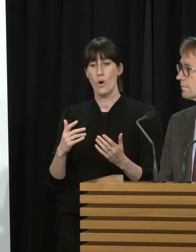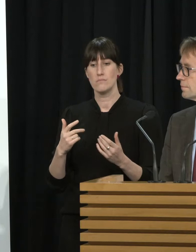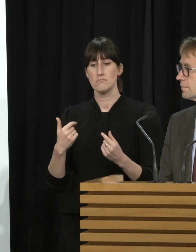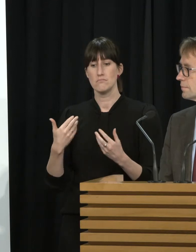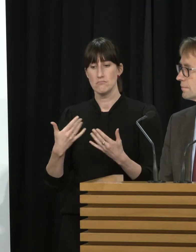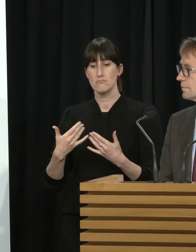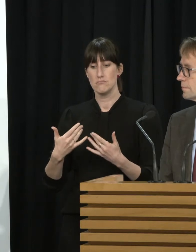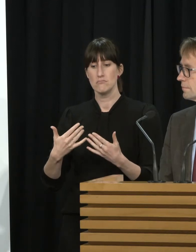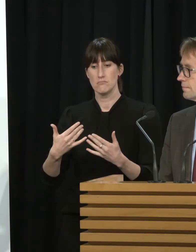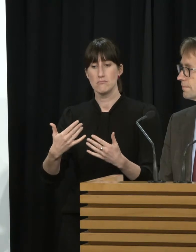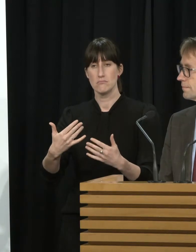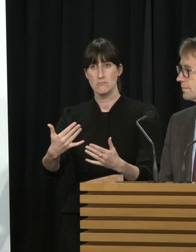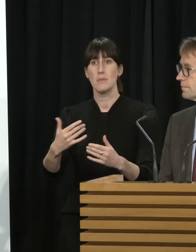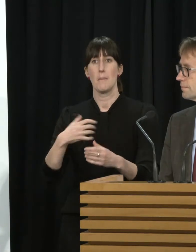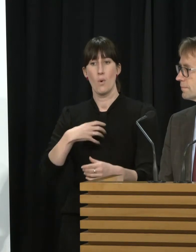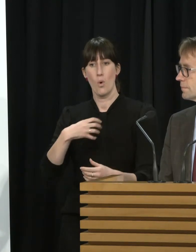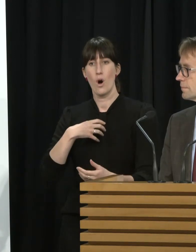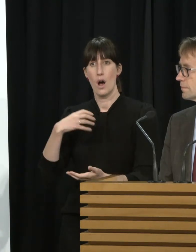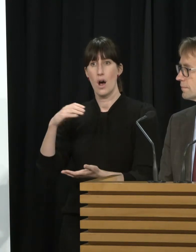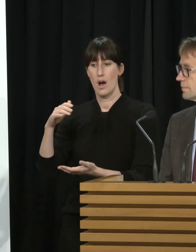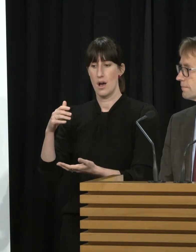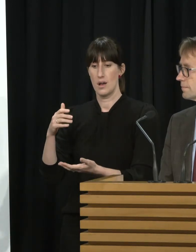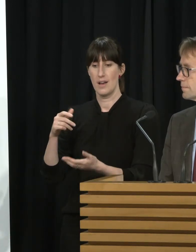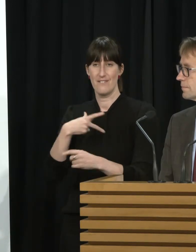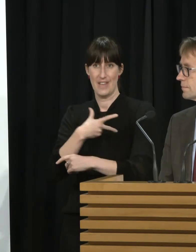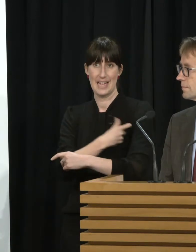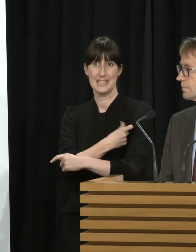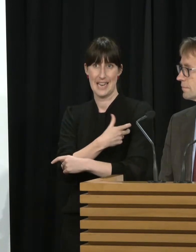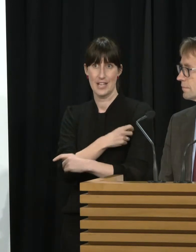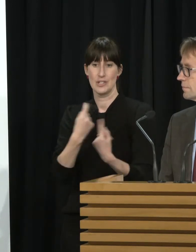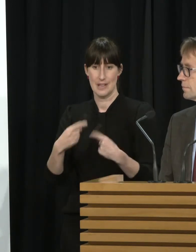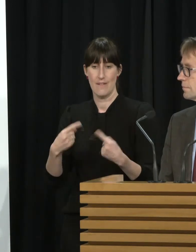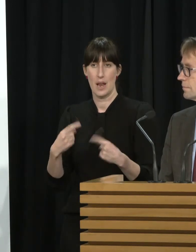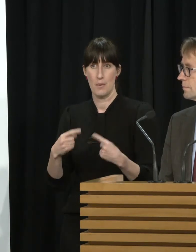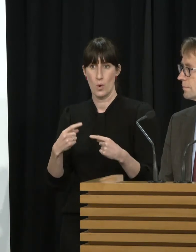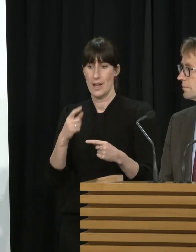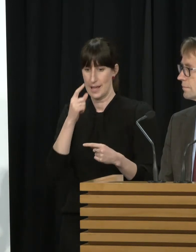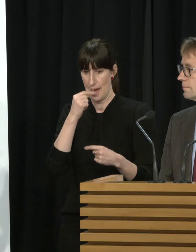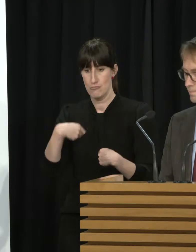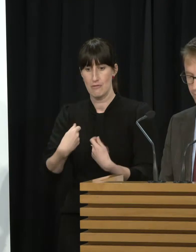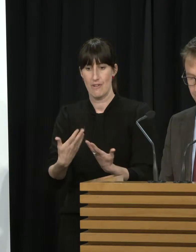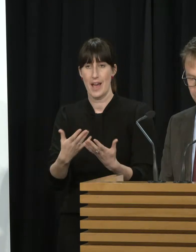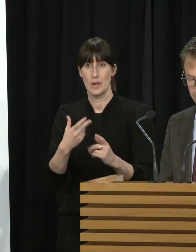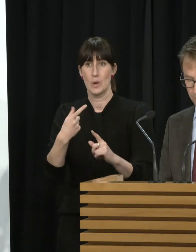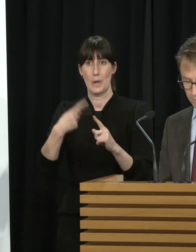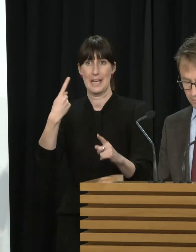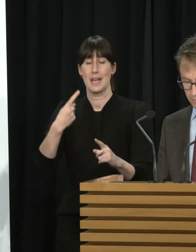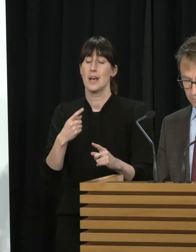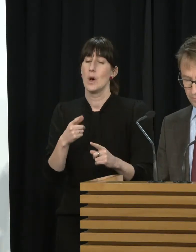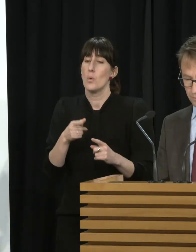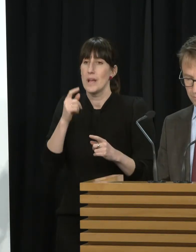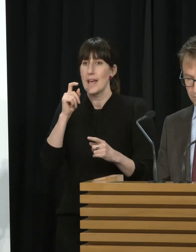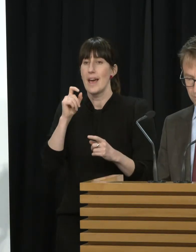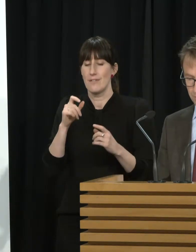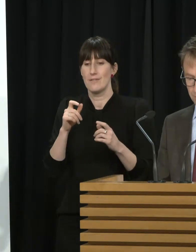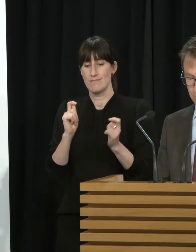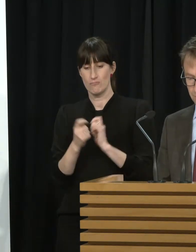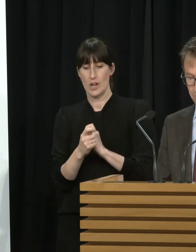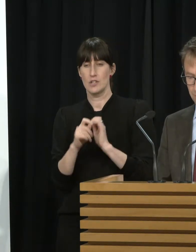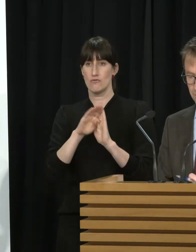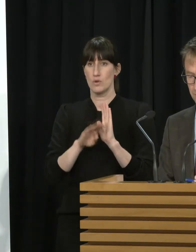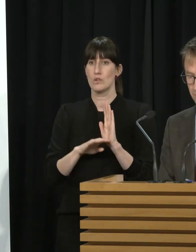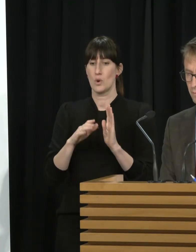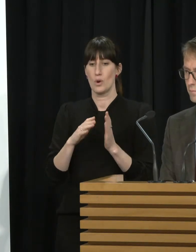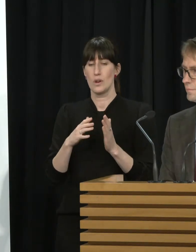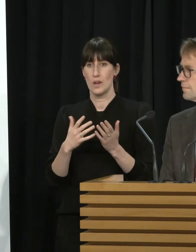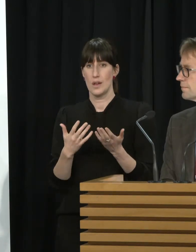can, where we've got bigger supply and we can do larger numbers of vaccinations more quickly, it is sensible to look at how to do that efficiently. And if we're having vaccination